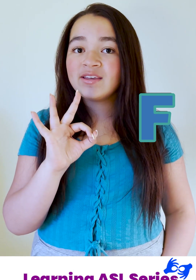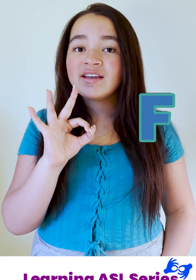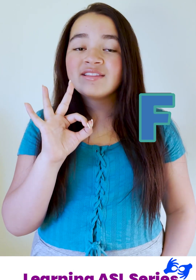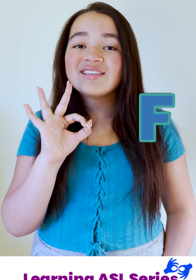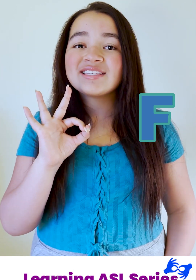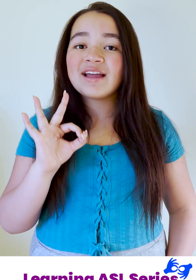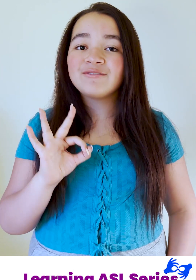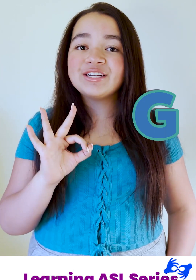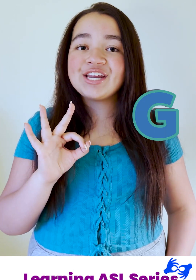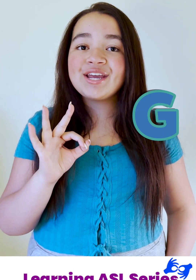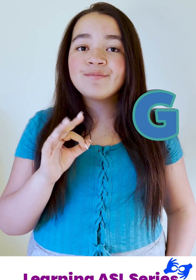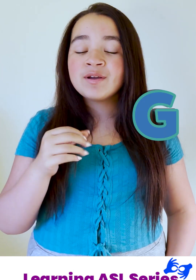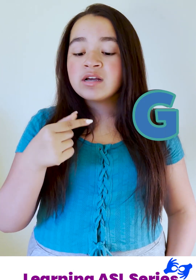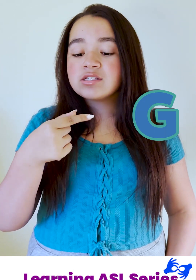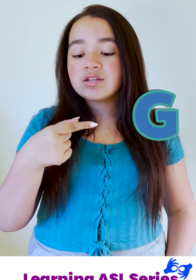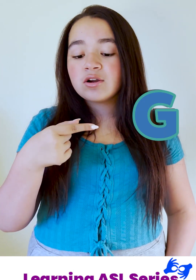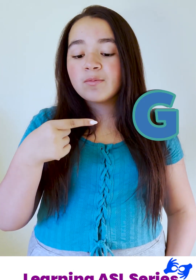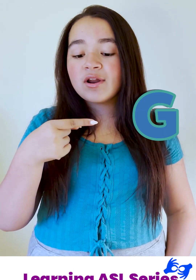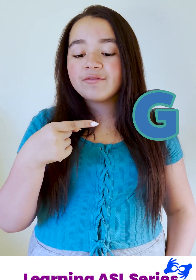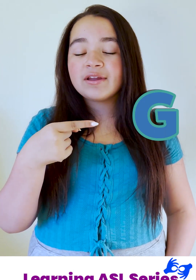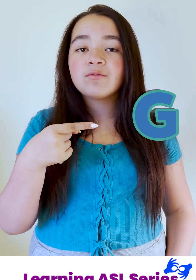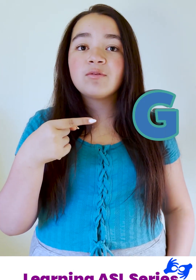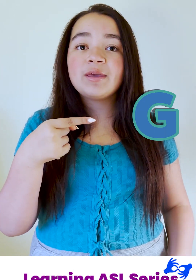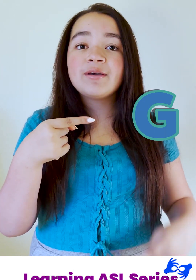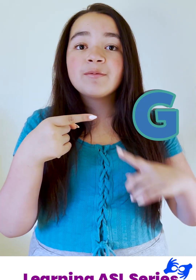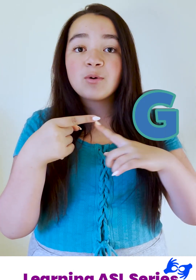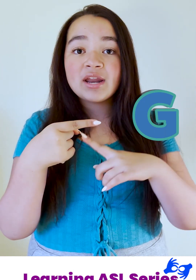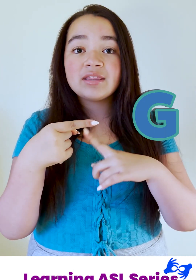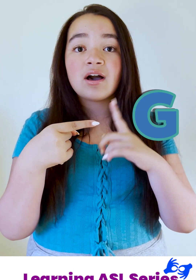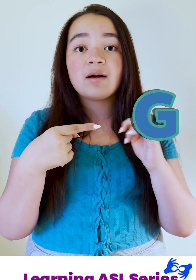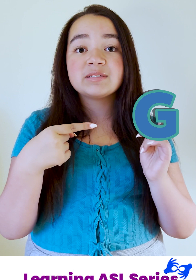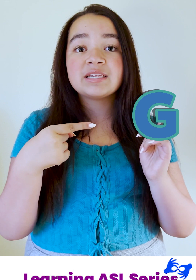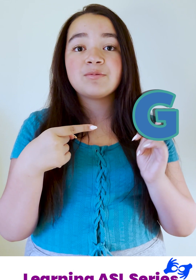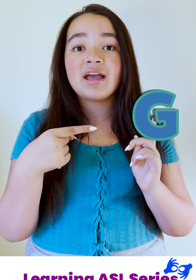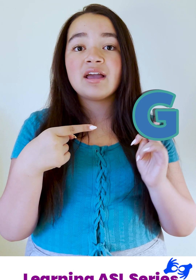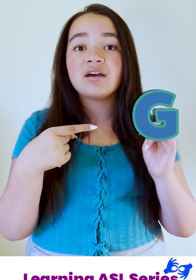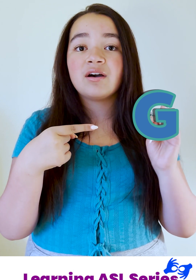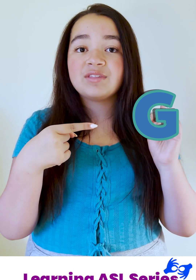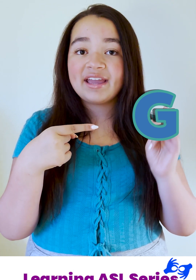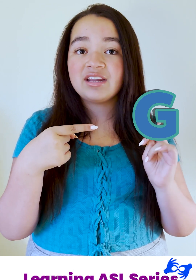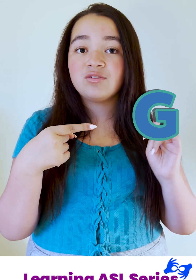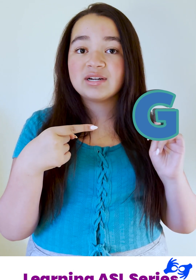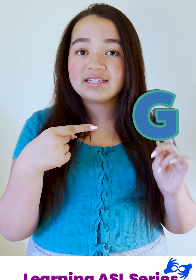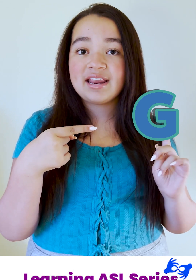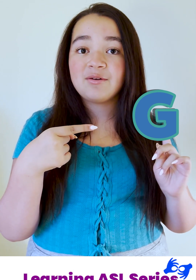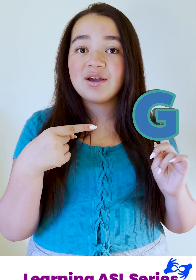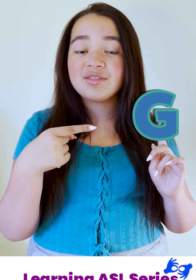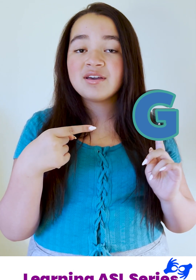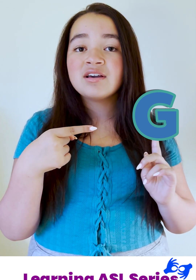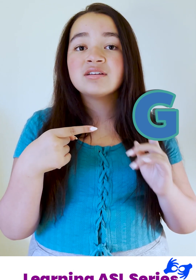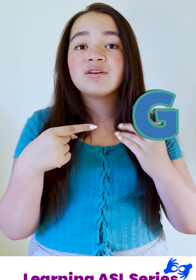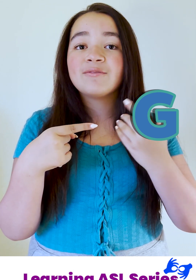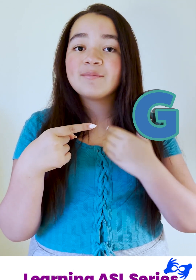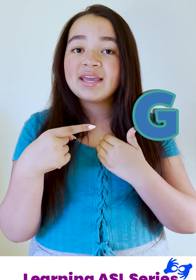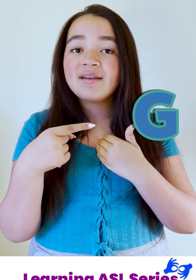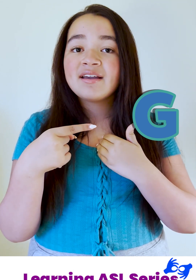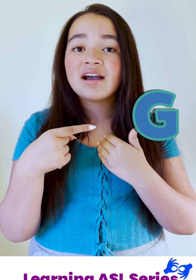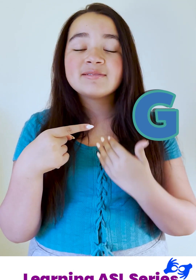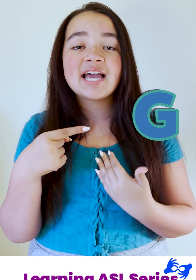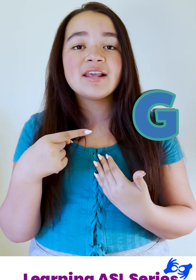The sign for G, so your pointer finger will be pointing the opposite way of the hand you are signing with. So for me, I'm signing with